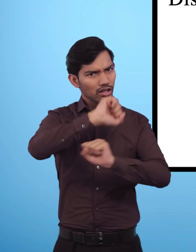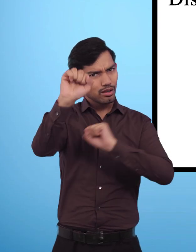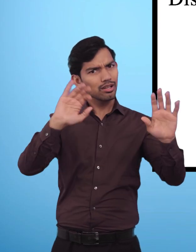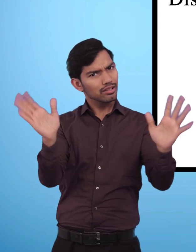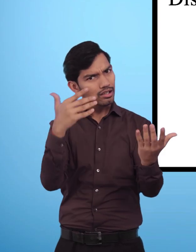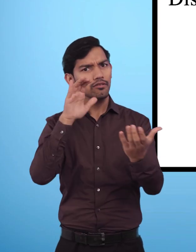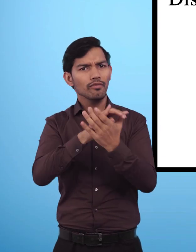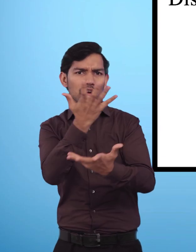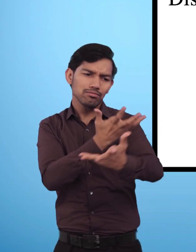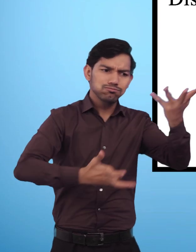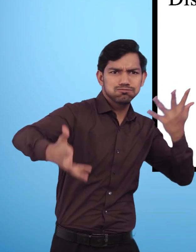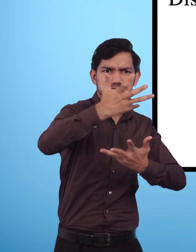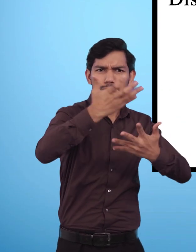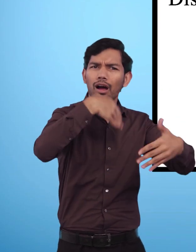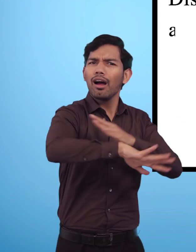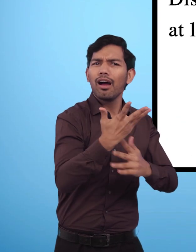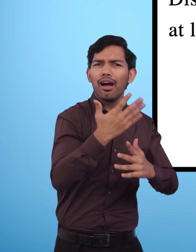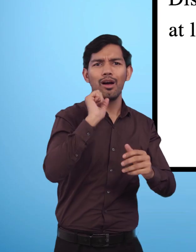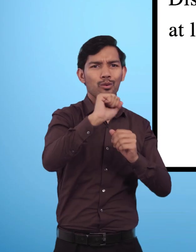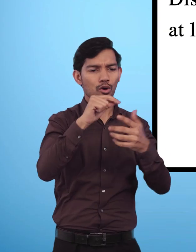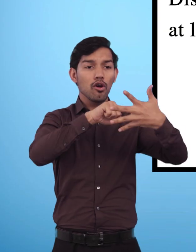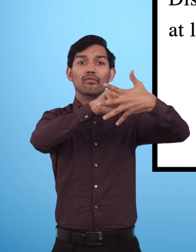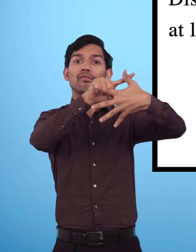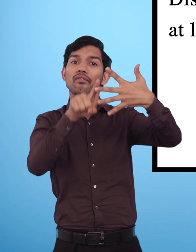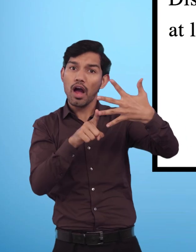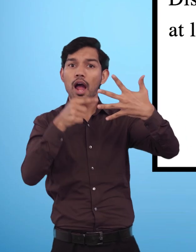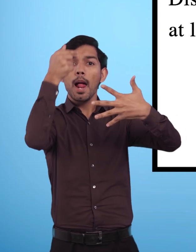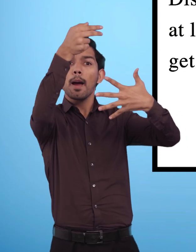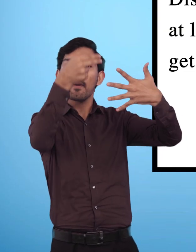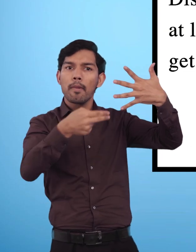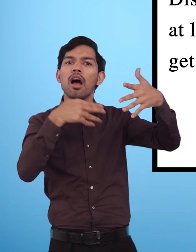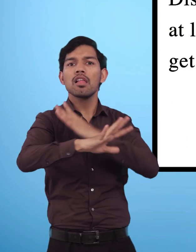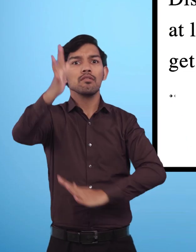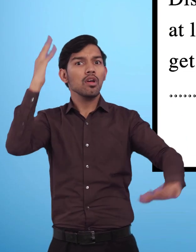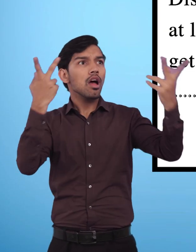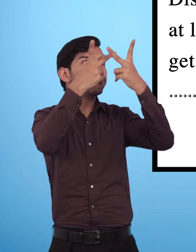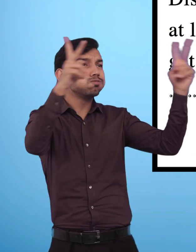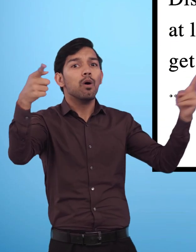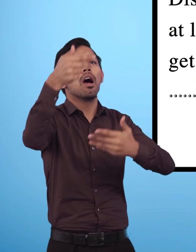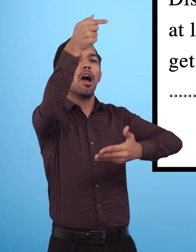Discuss with your friends and make a list of at least 5 products that we get from forests.